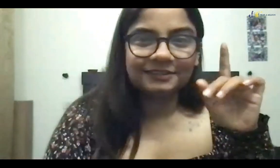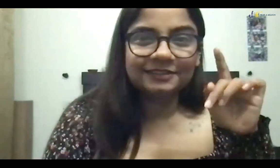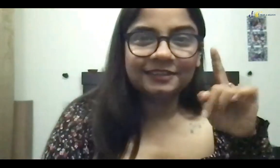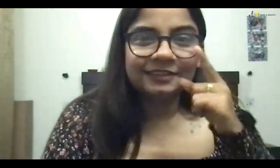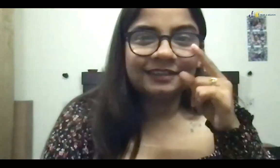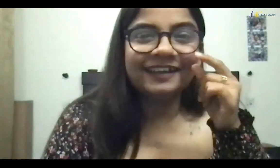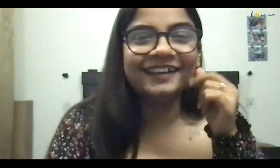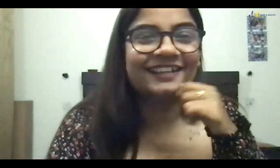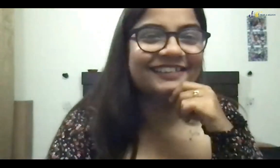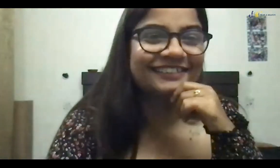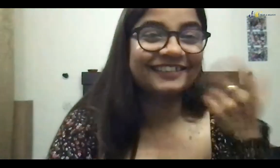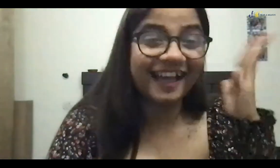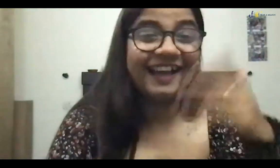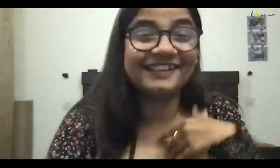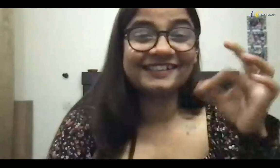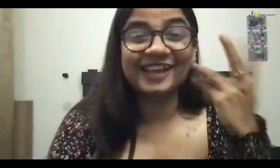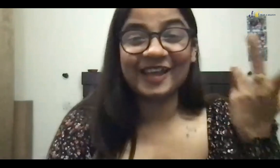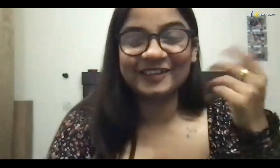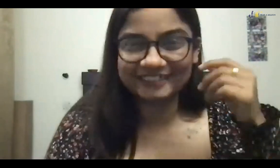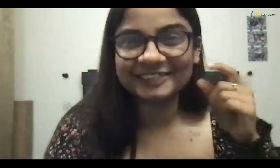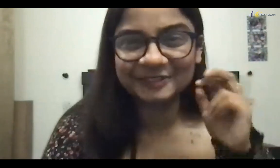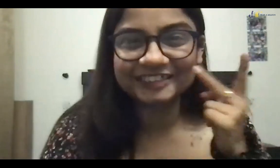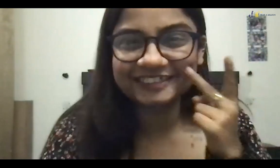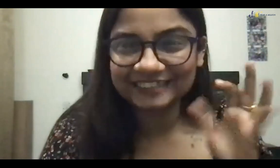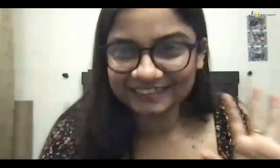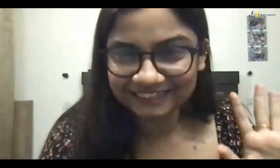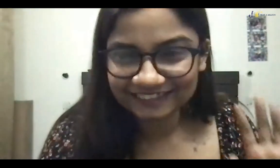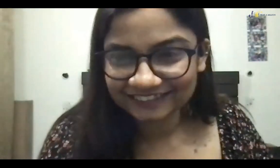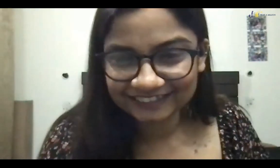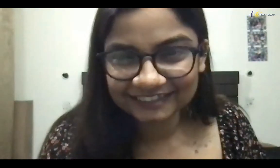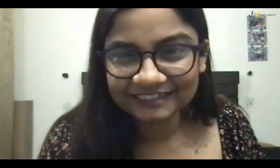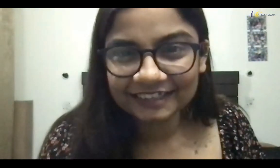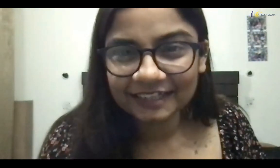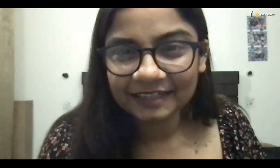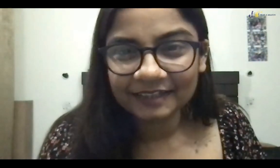So now I can see the people have raised their hand. People are asking.